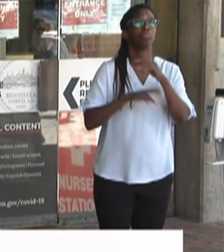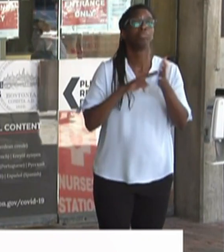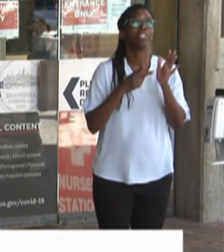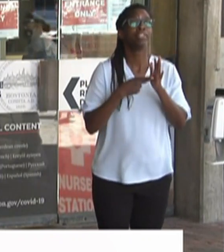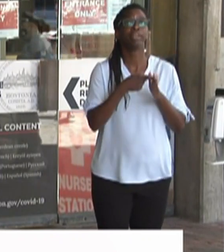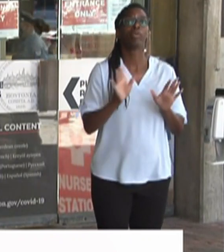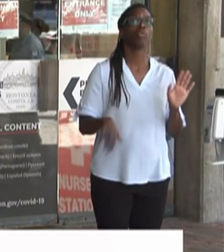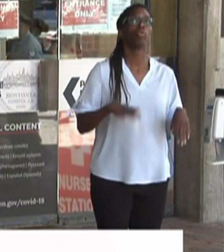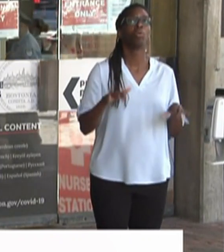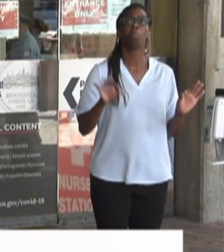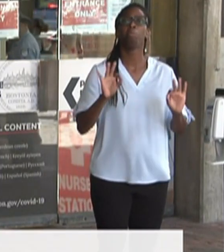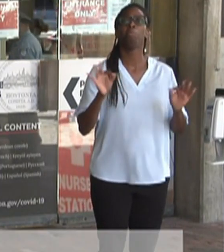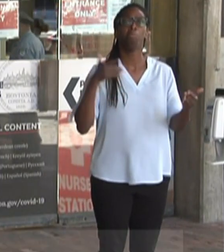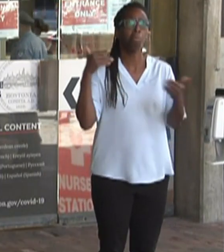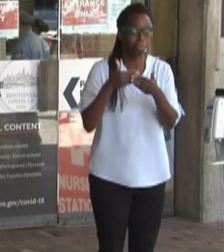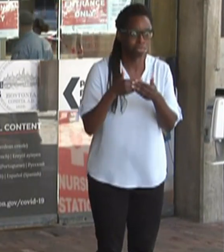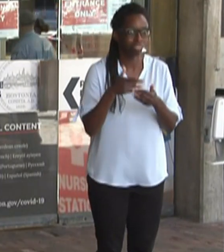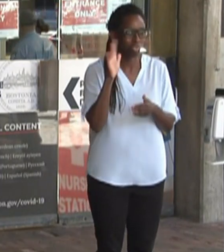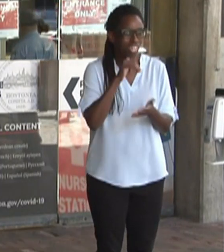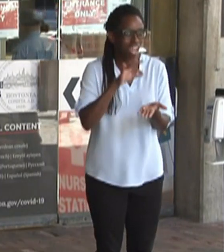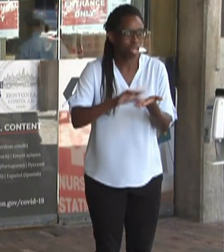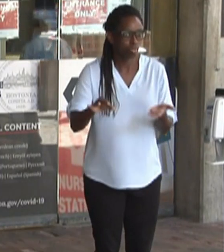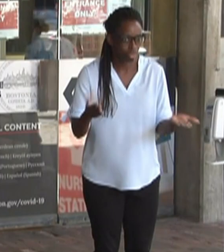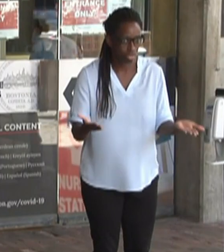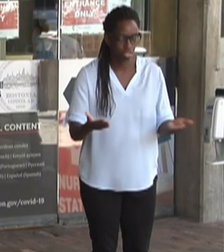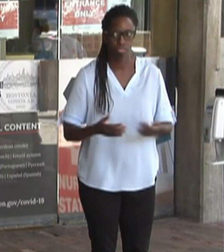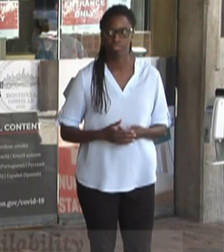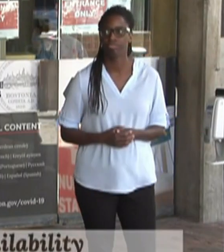Celtics and Raptors are reportedly considering